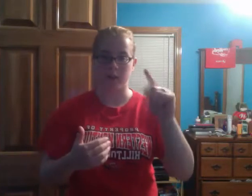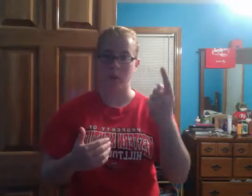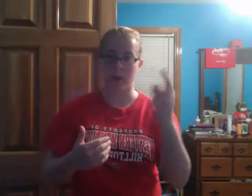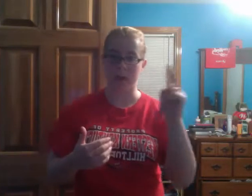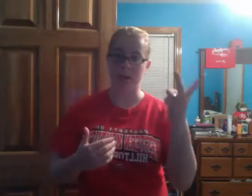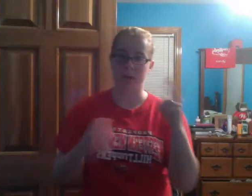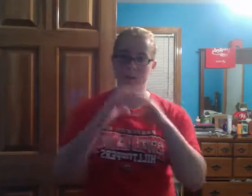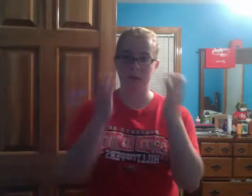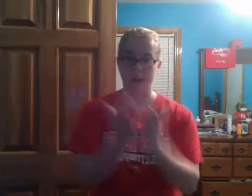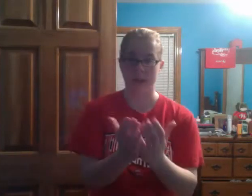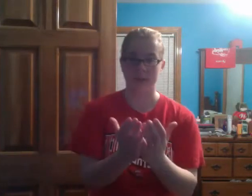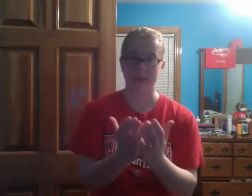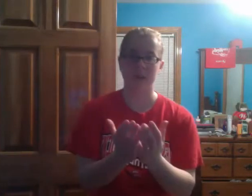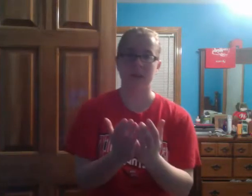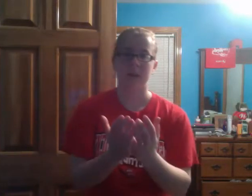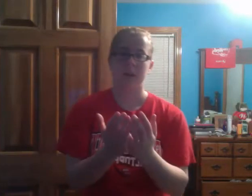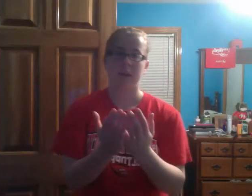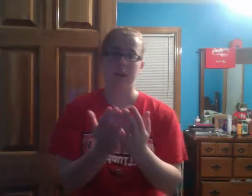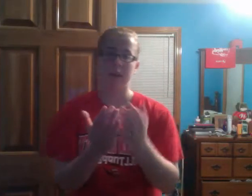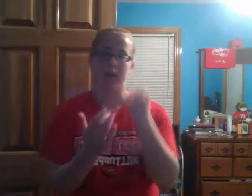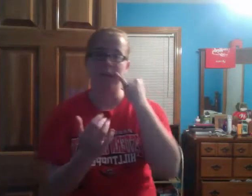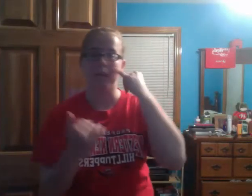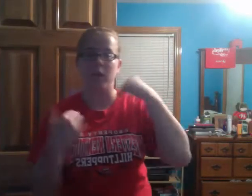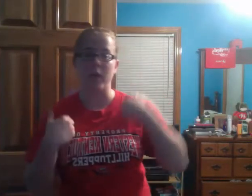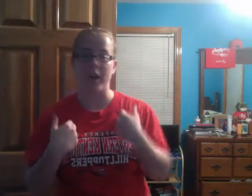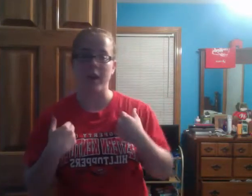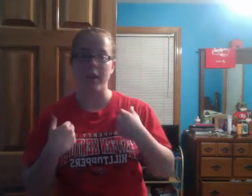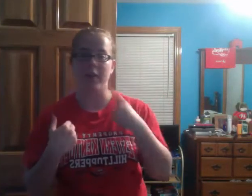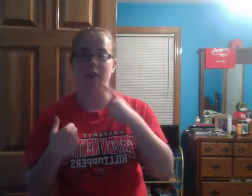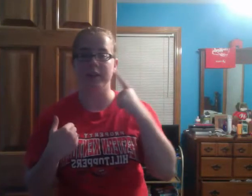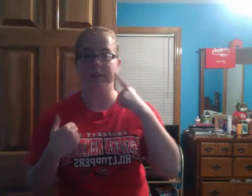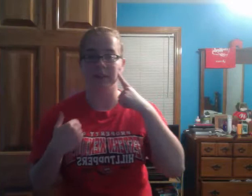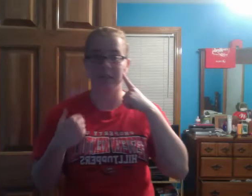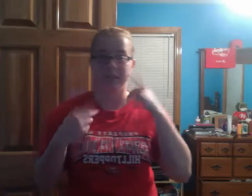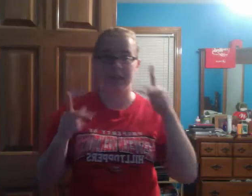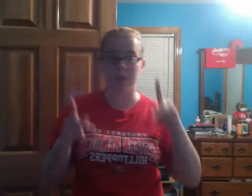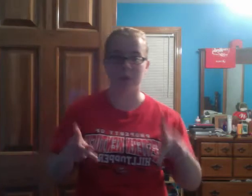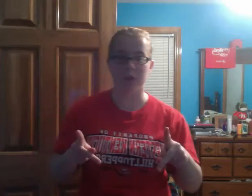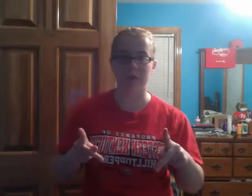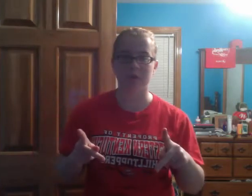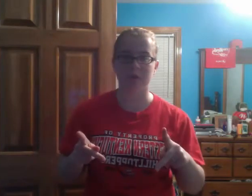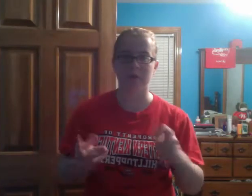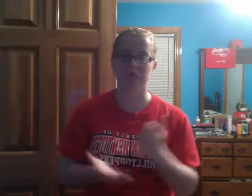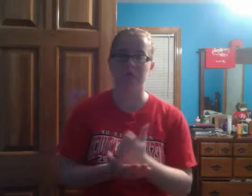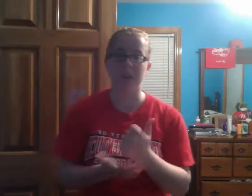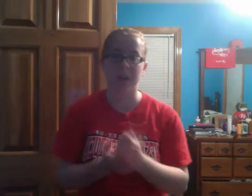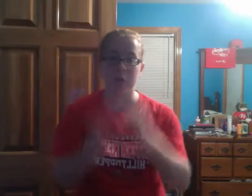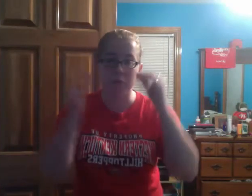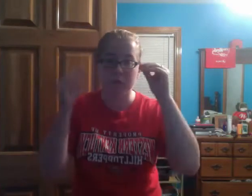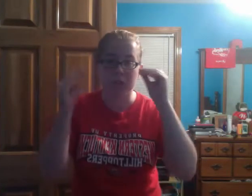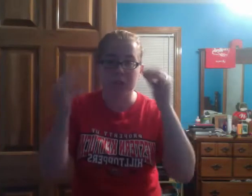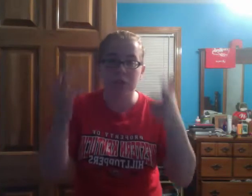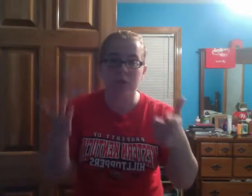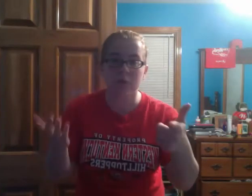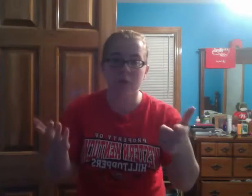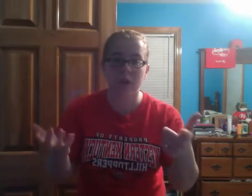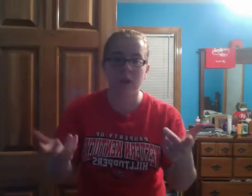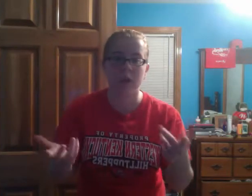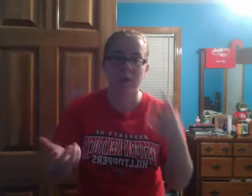1 and 2 classes, if you have a deaf person to help teach you,